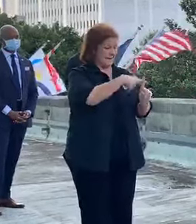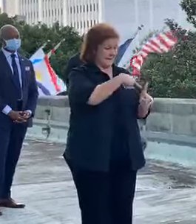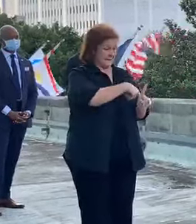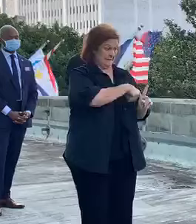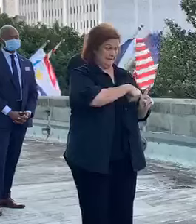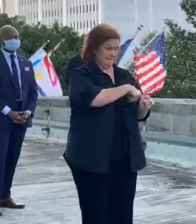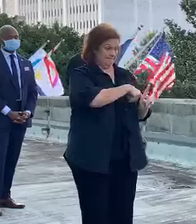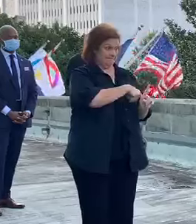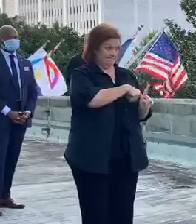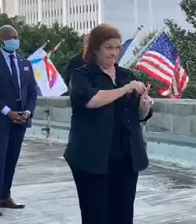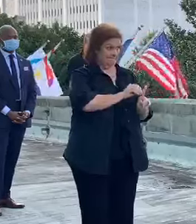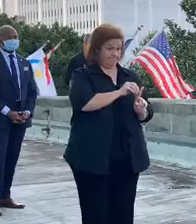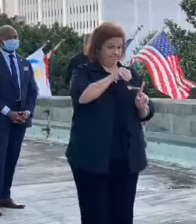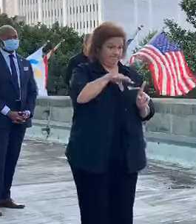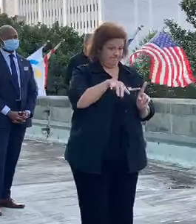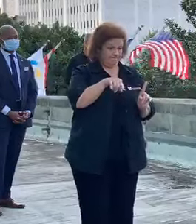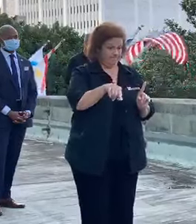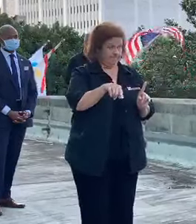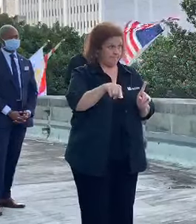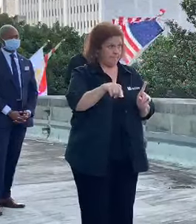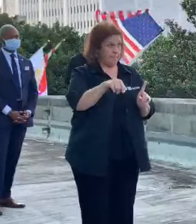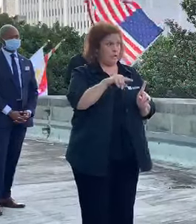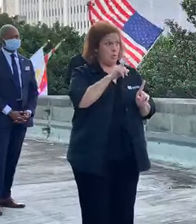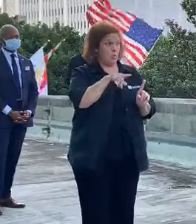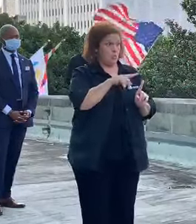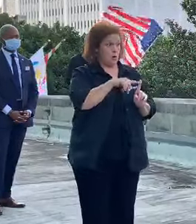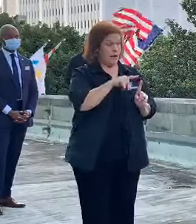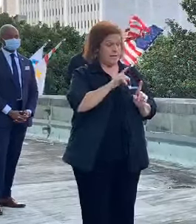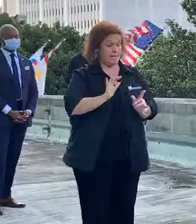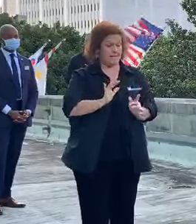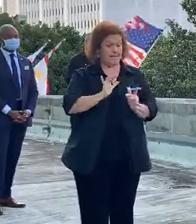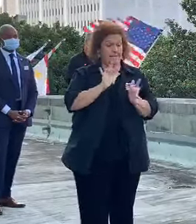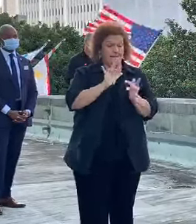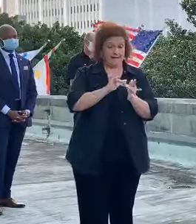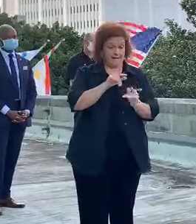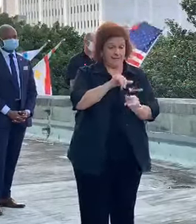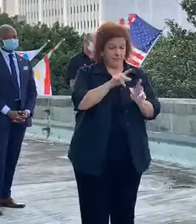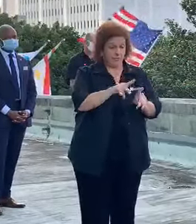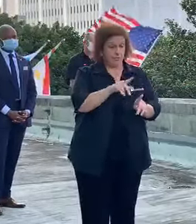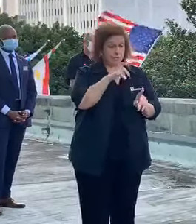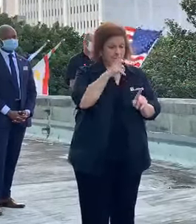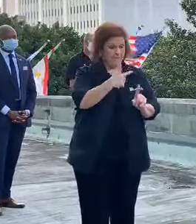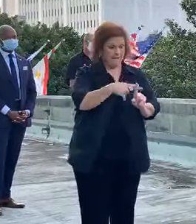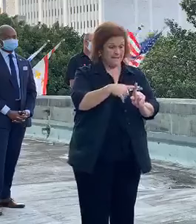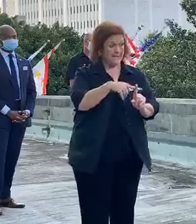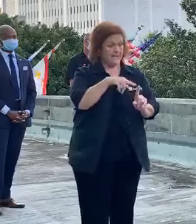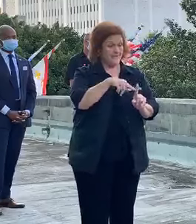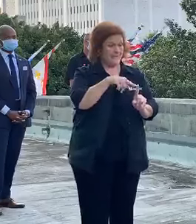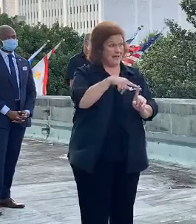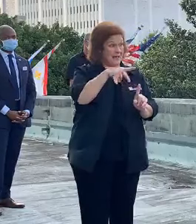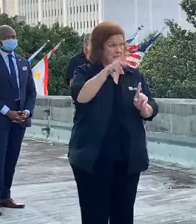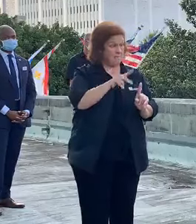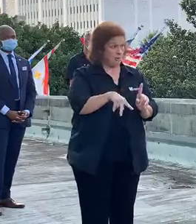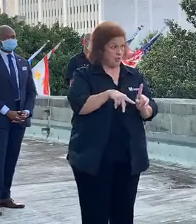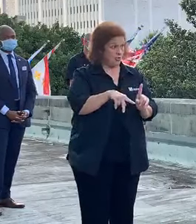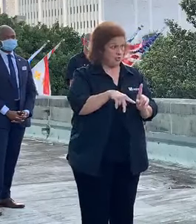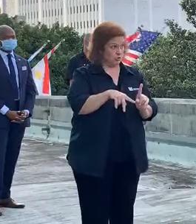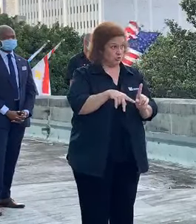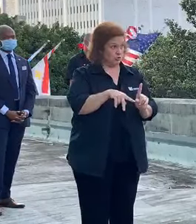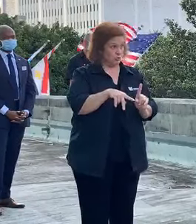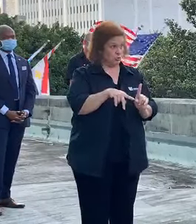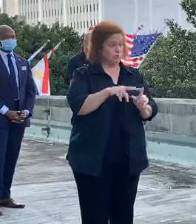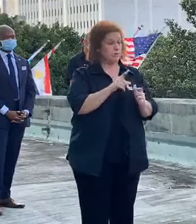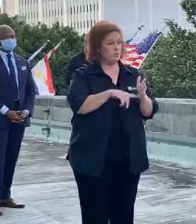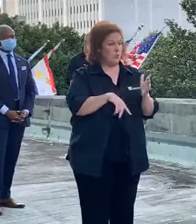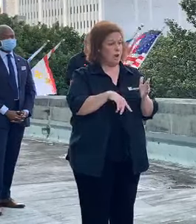number one. From contacting that individual who's tested positive, then that individual needs to download with that